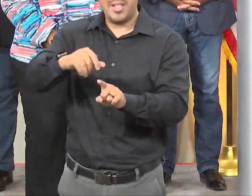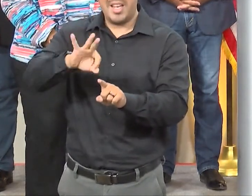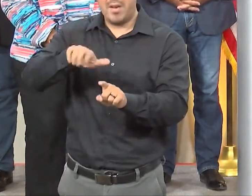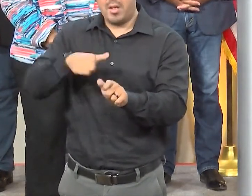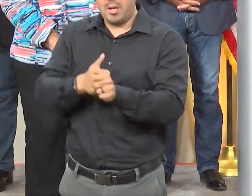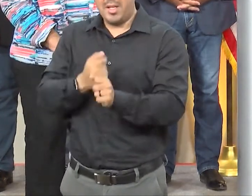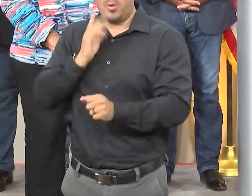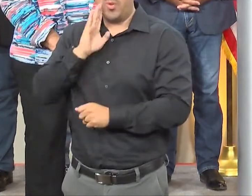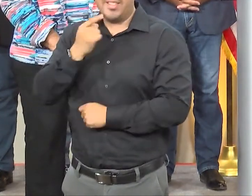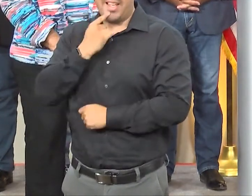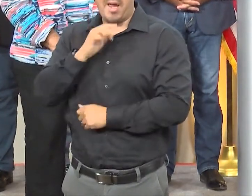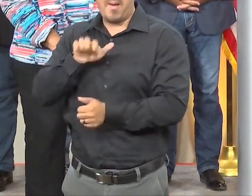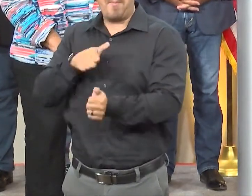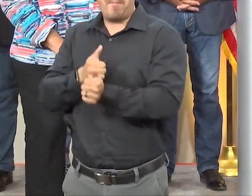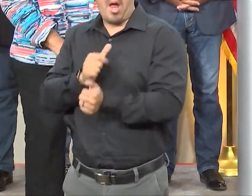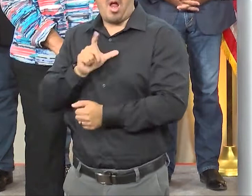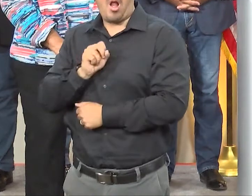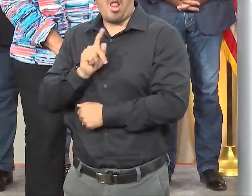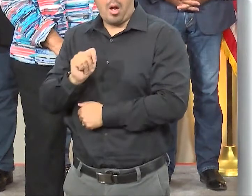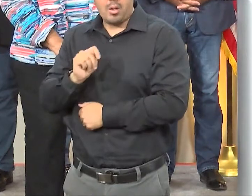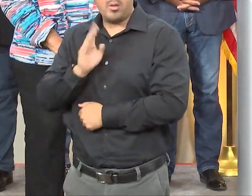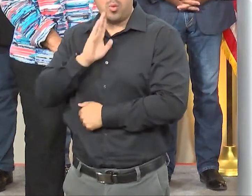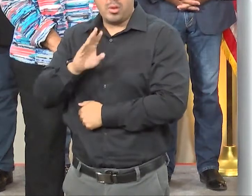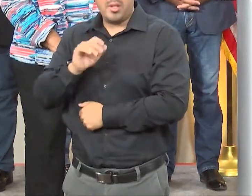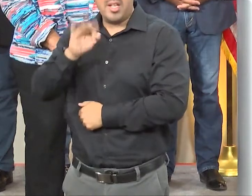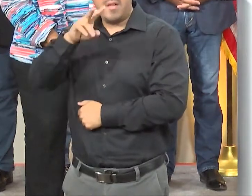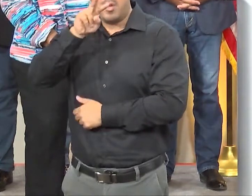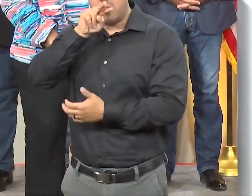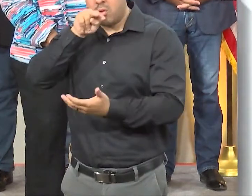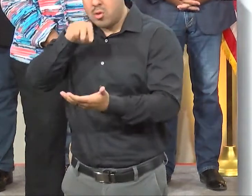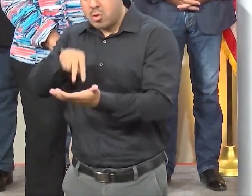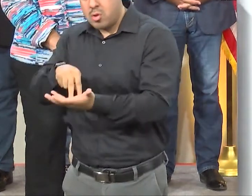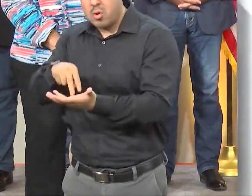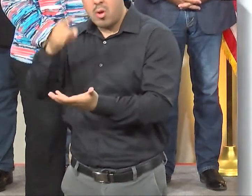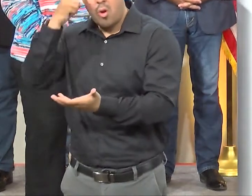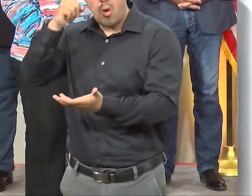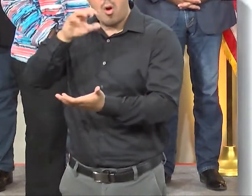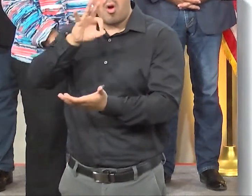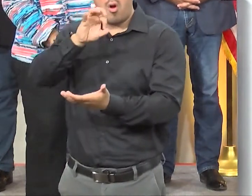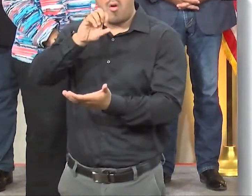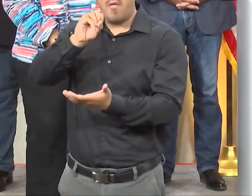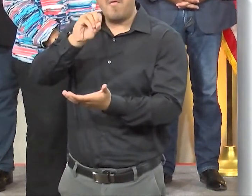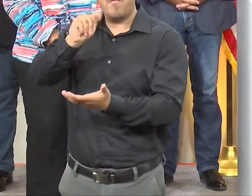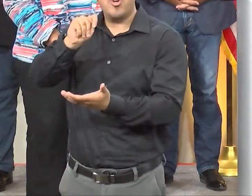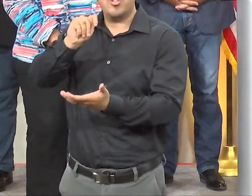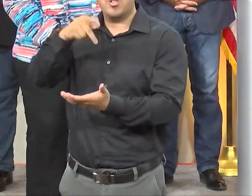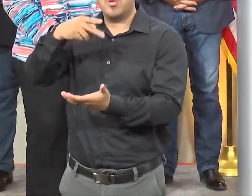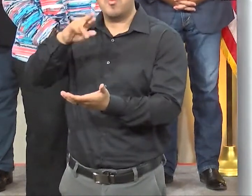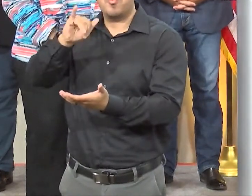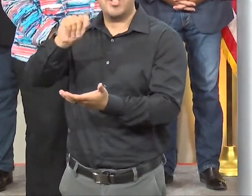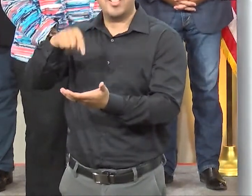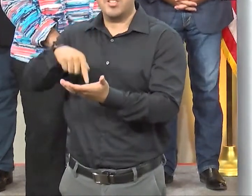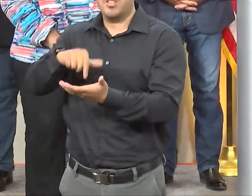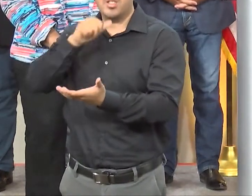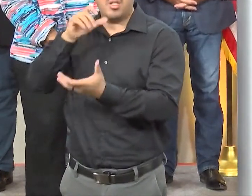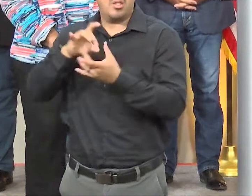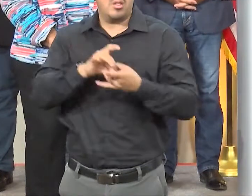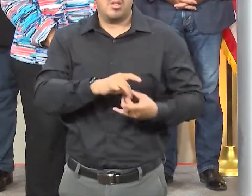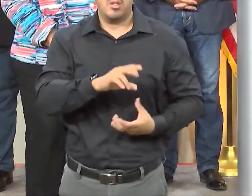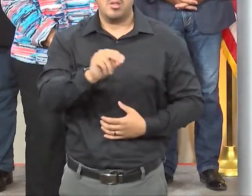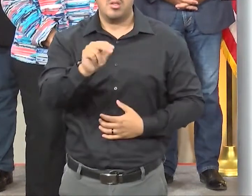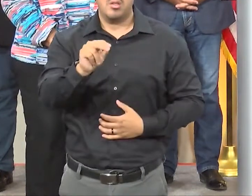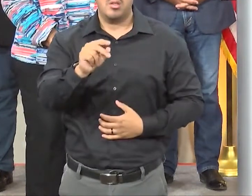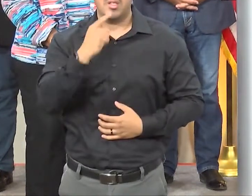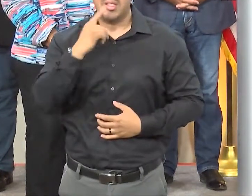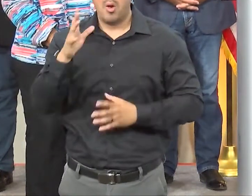lot, it would stay in the back of the lot. If you look up the definition for footprint, it has nothing to do with that. It has more to do with